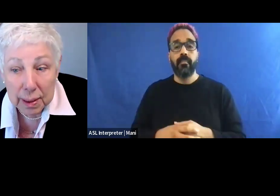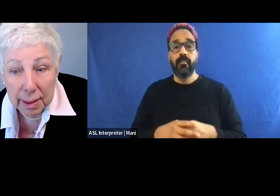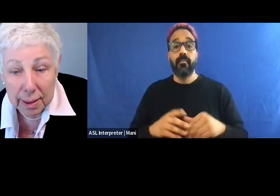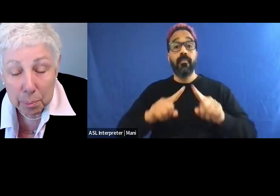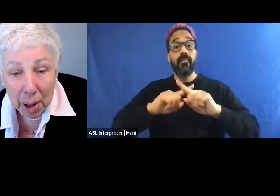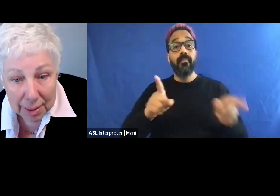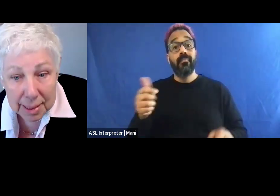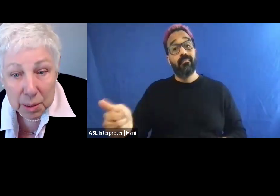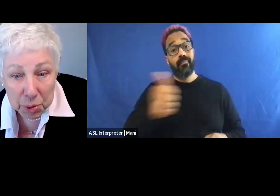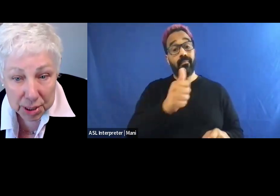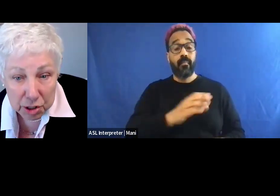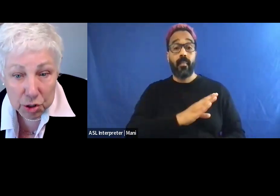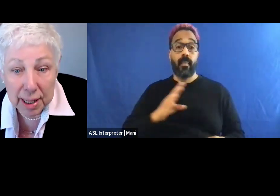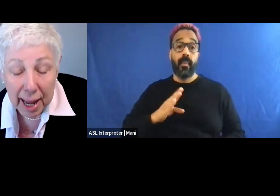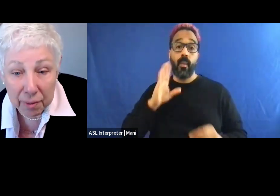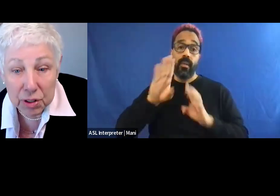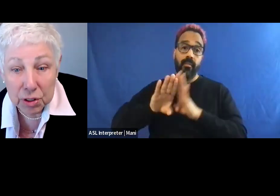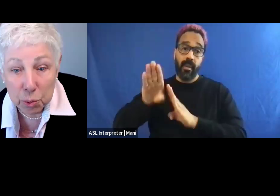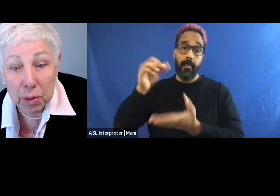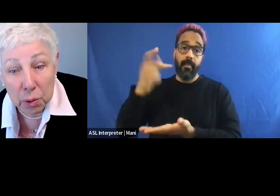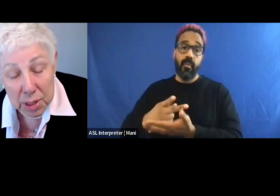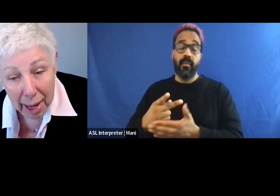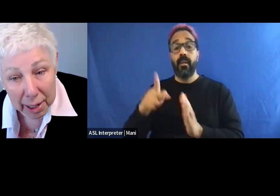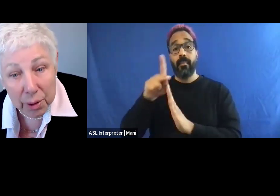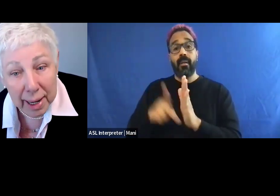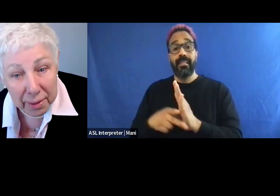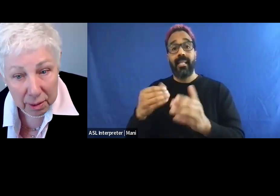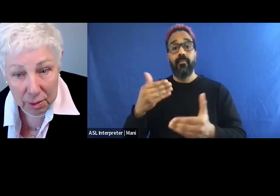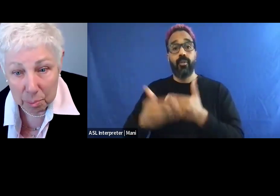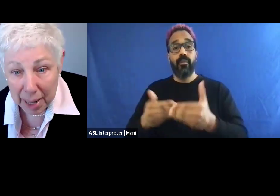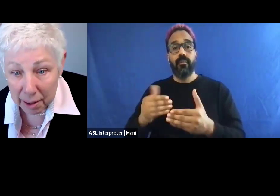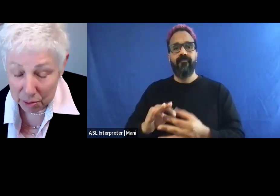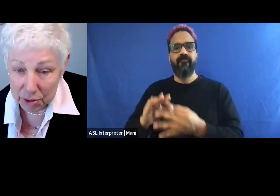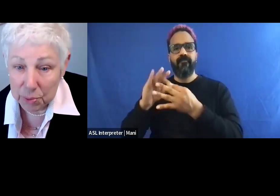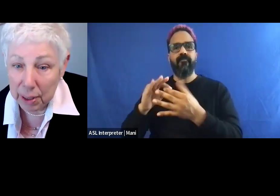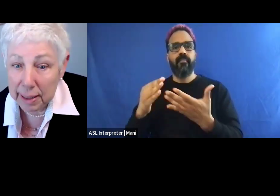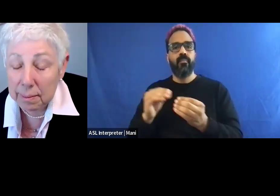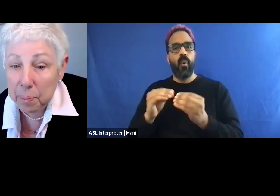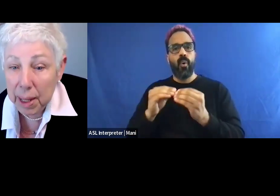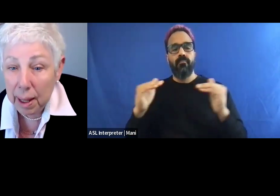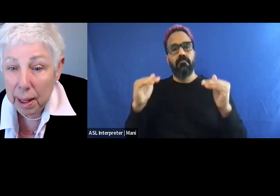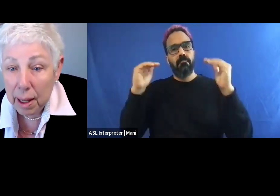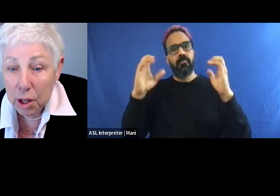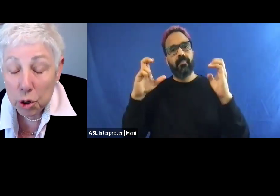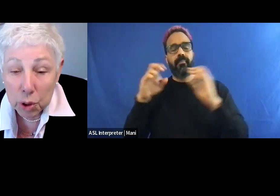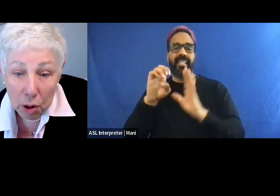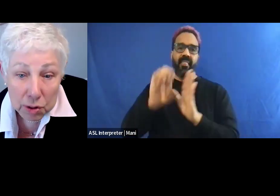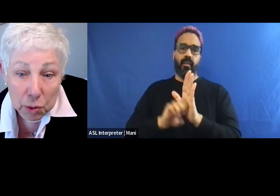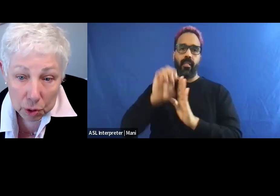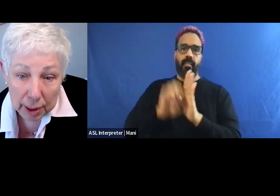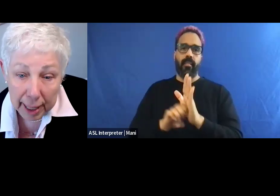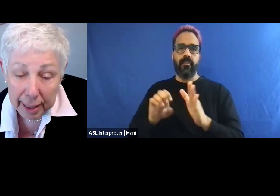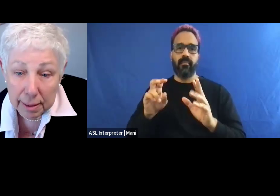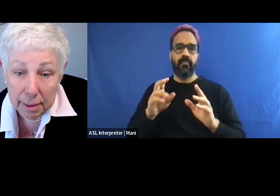approve policies and procedures that have to do with those higher ethical matters, right? You would